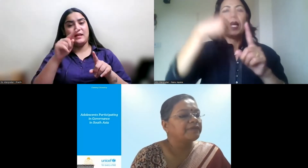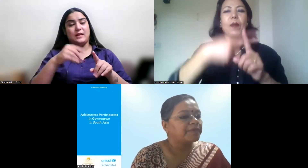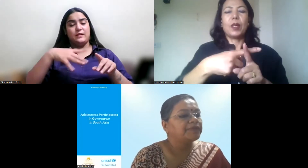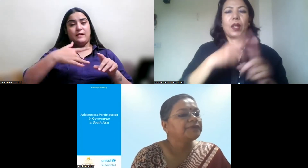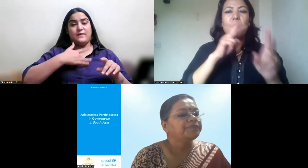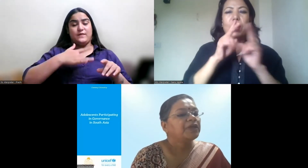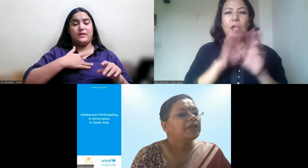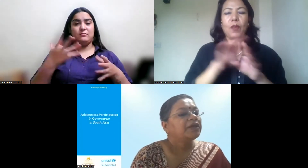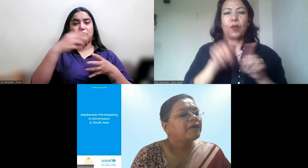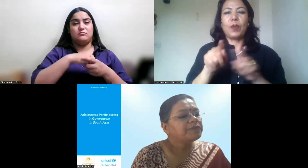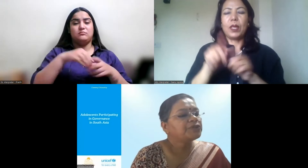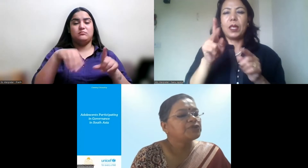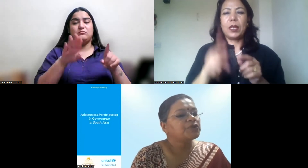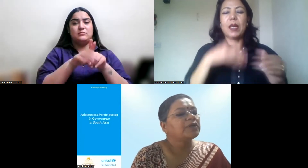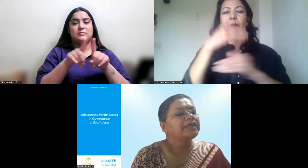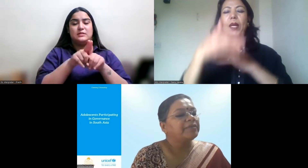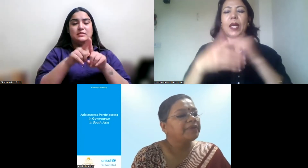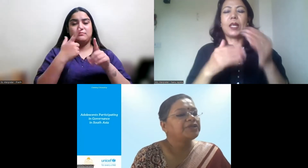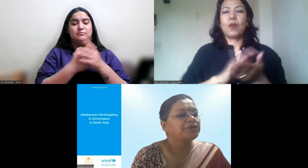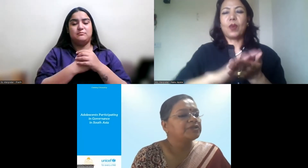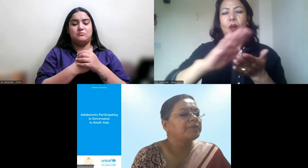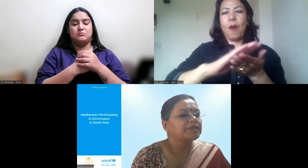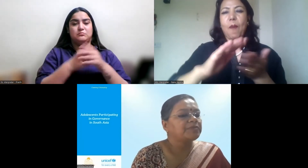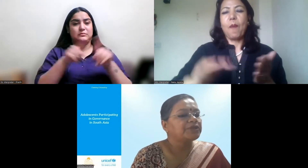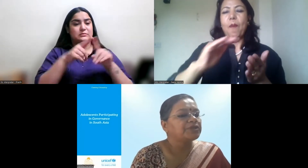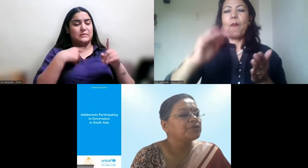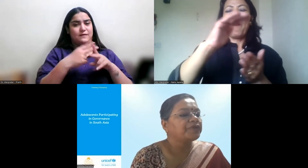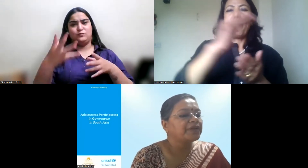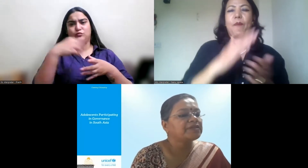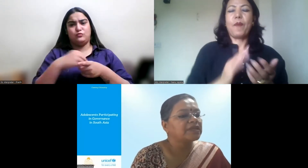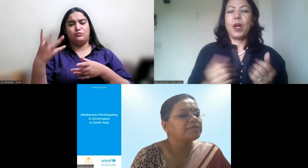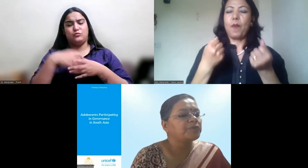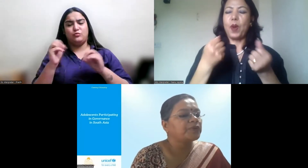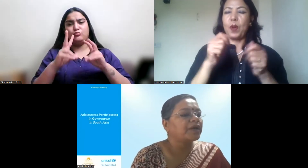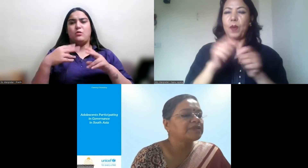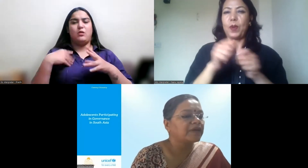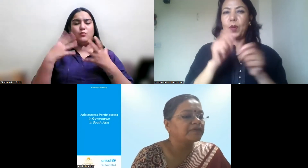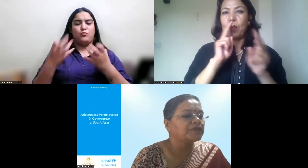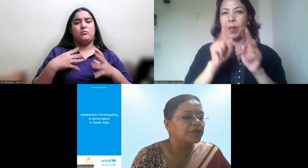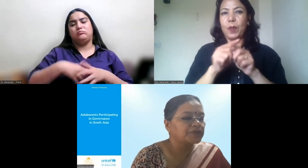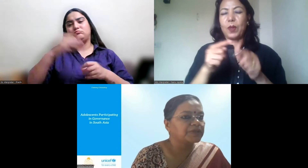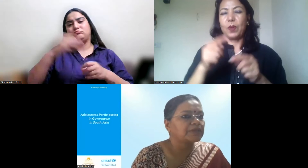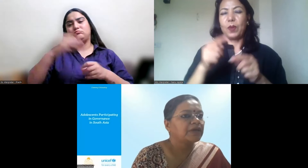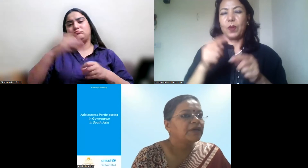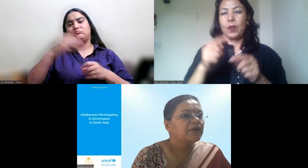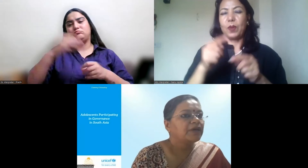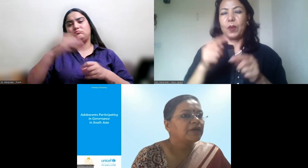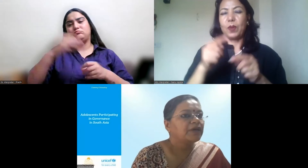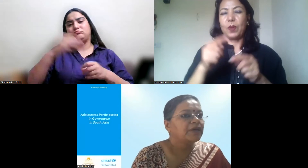during development. Government should strongly embed children's participation into various schemes, programs, and governance structures.